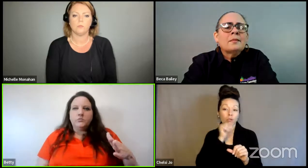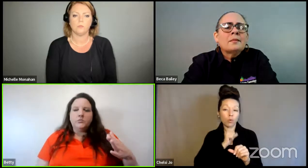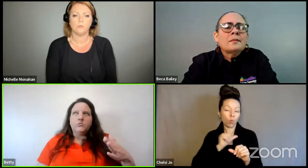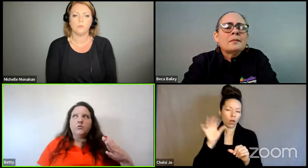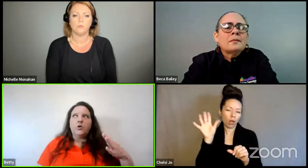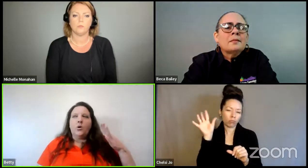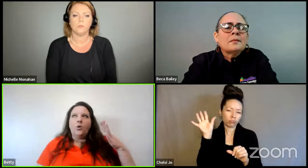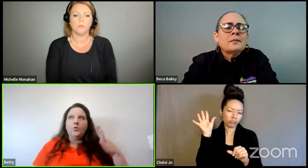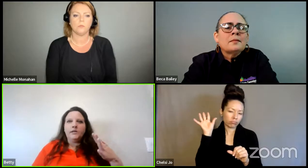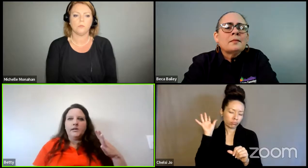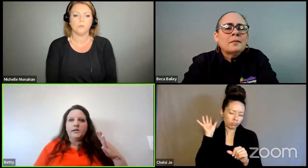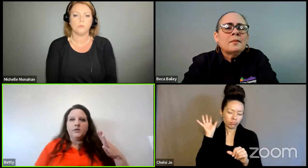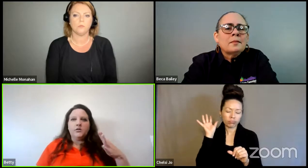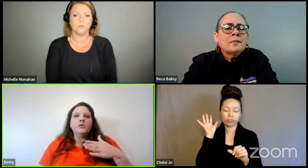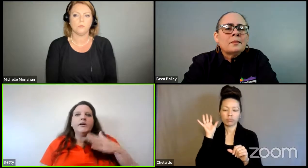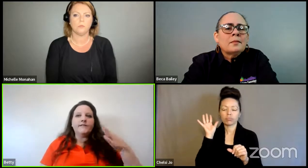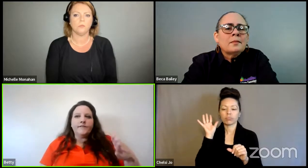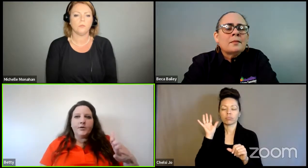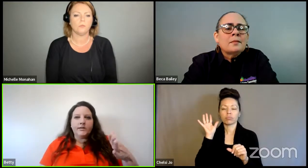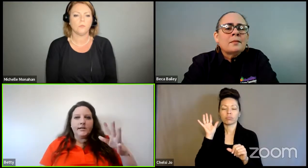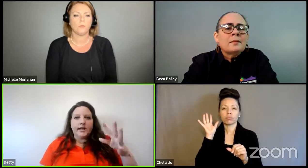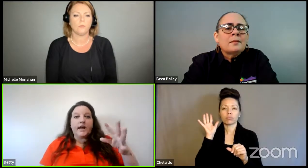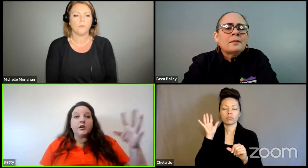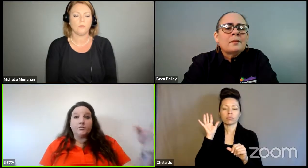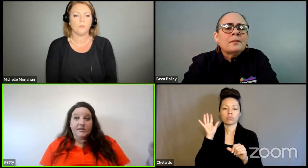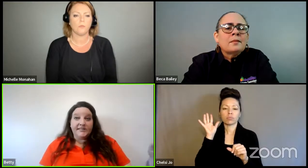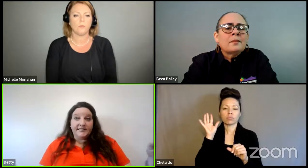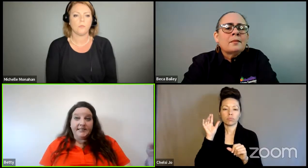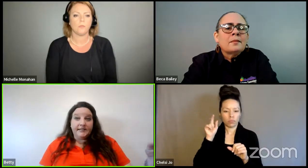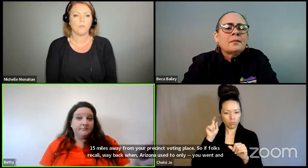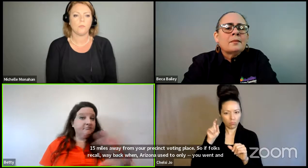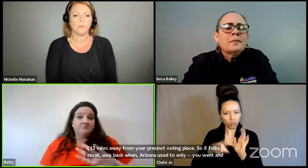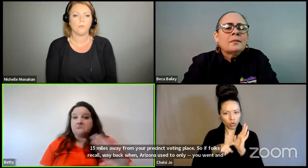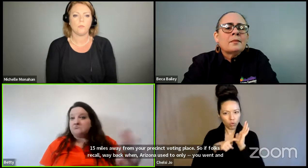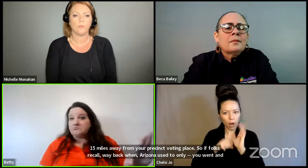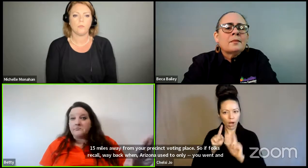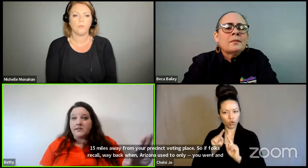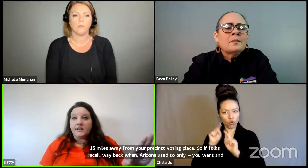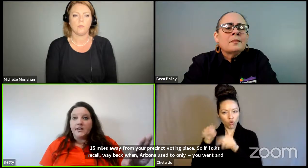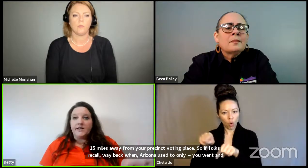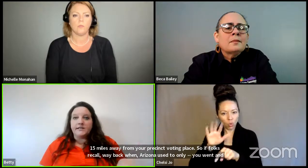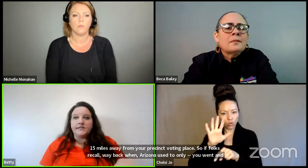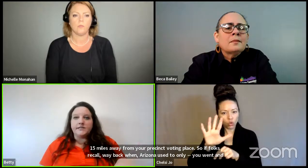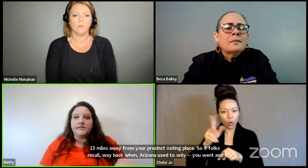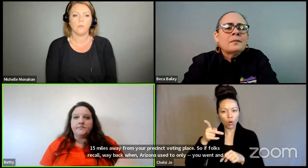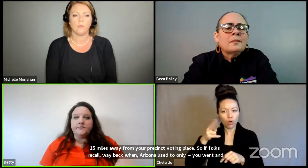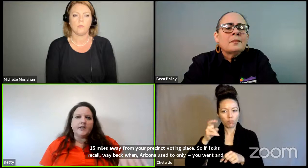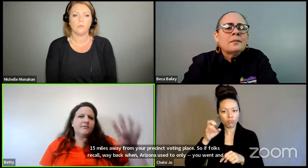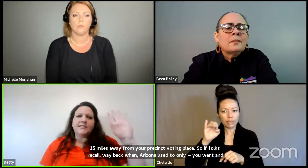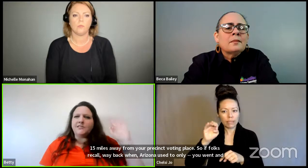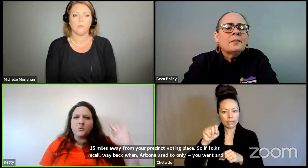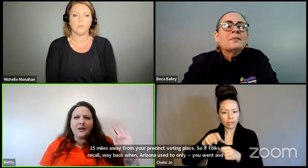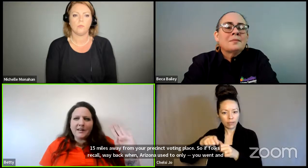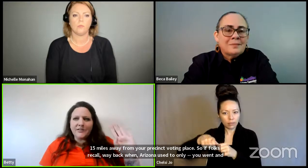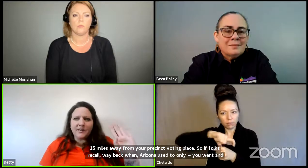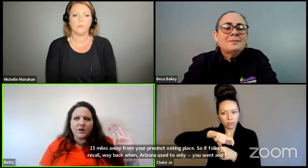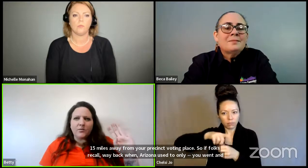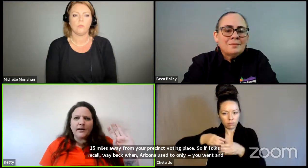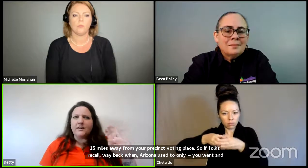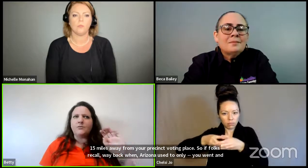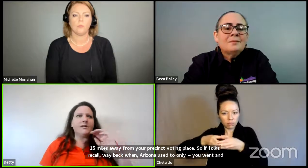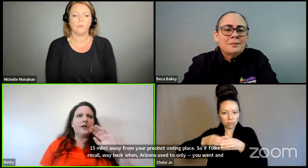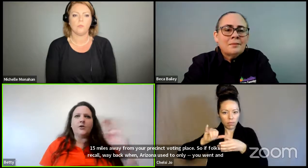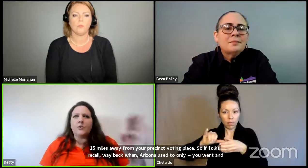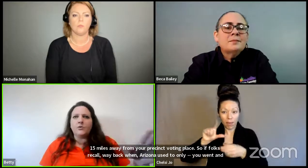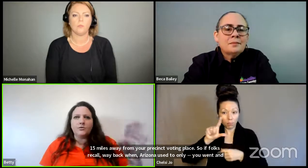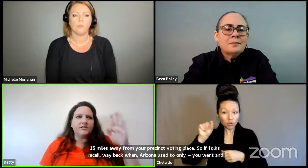to only, you went and voted at your precinct. And that was like 20 years ago,